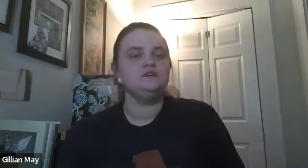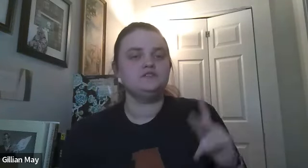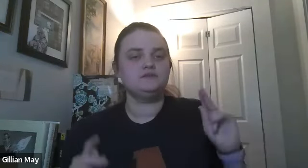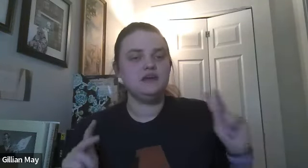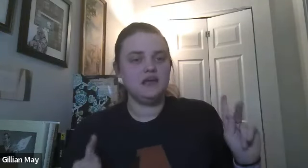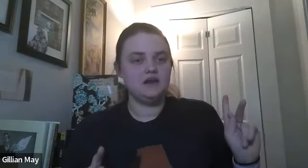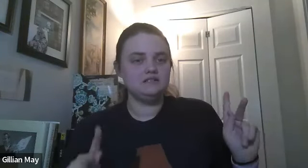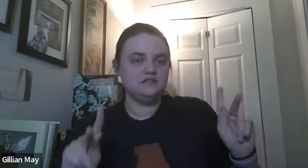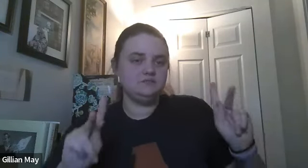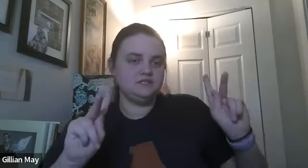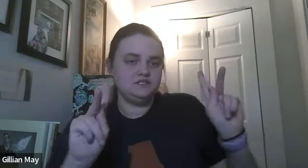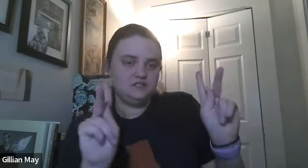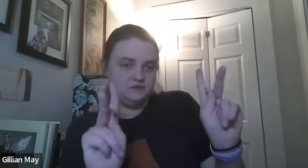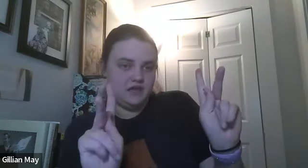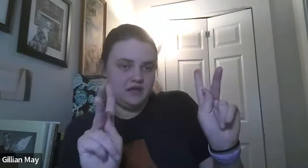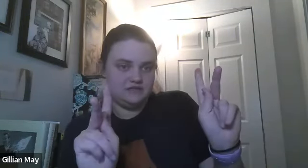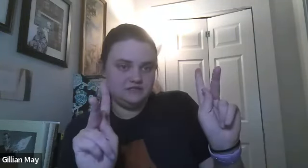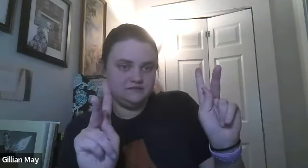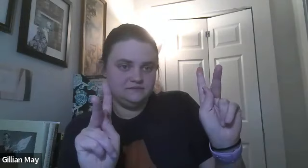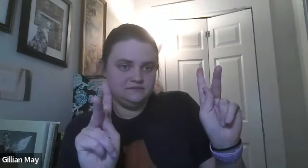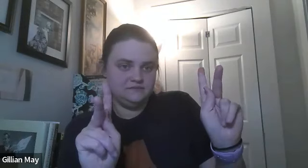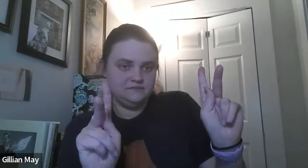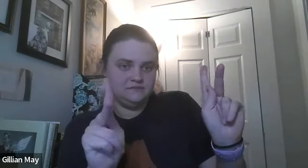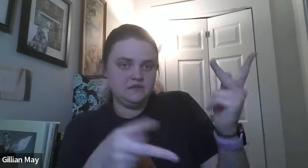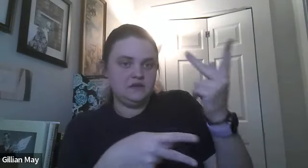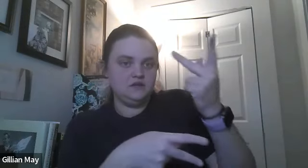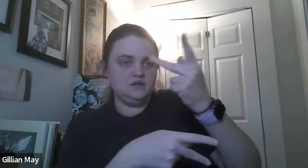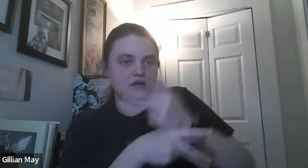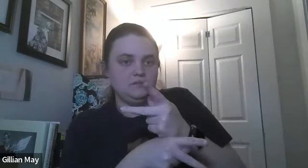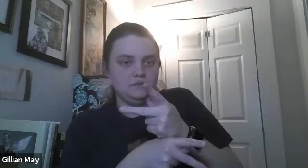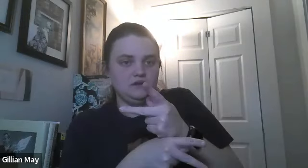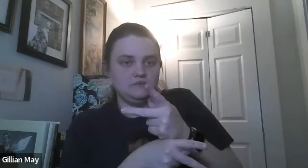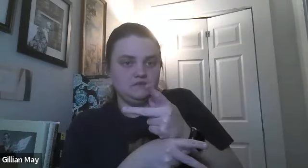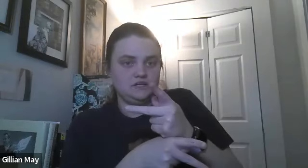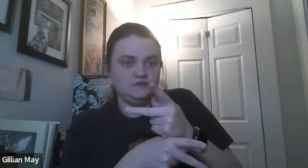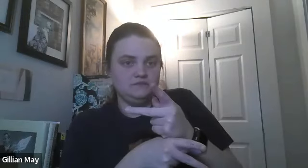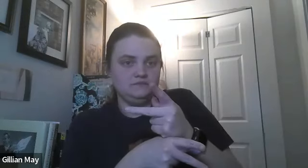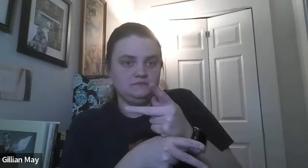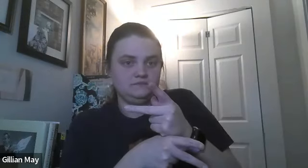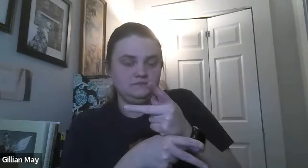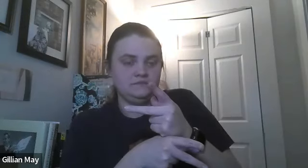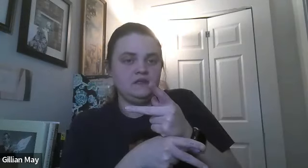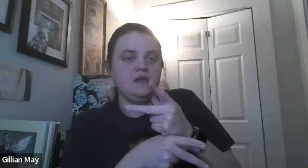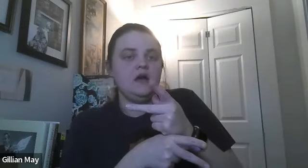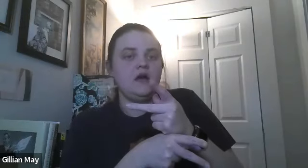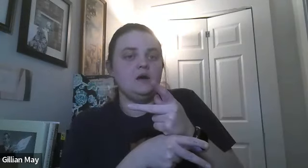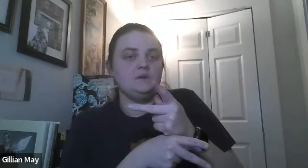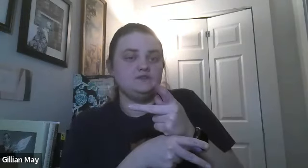So care is going to be two K's. You're going to put them on top of each other. If you're